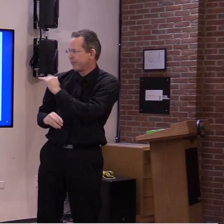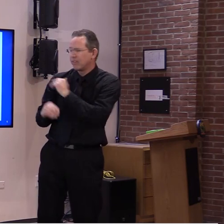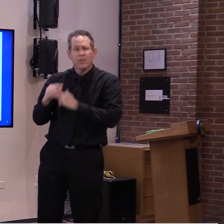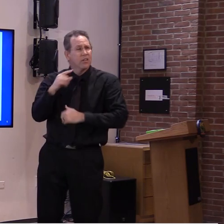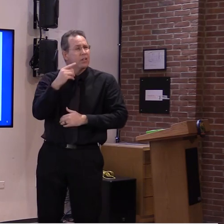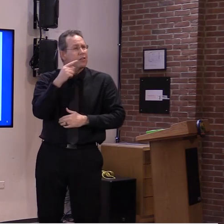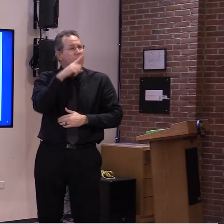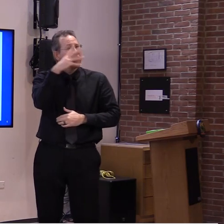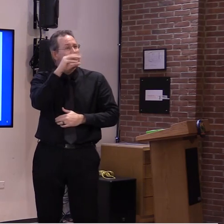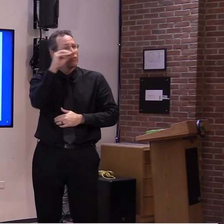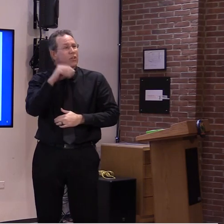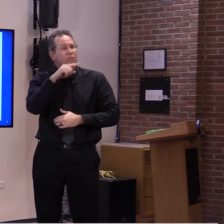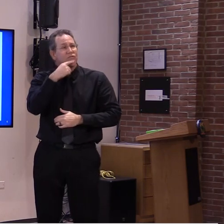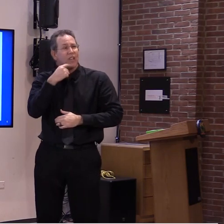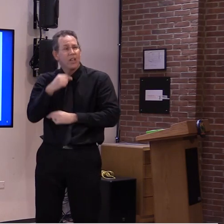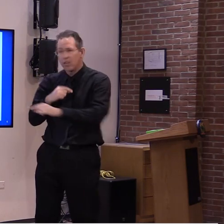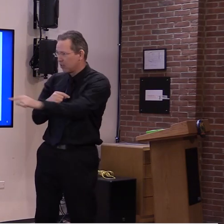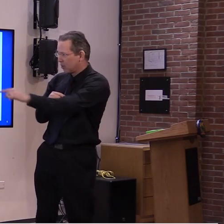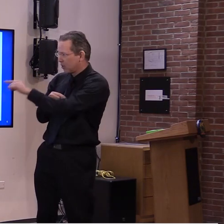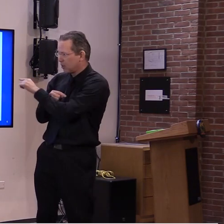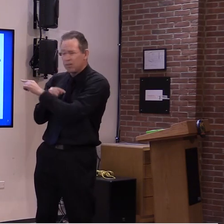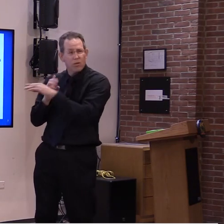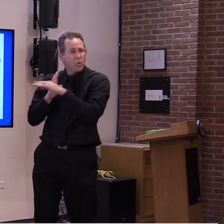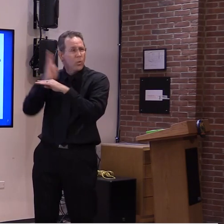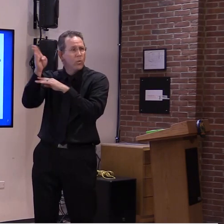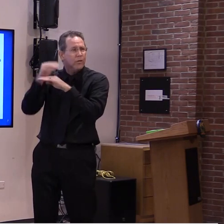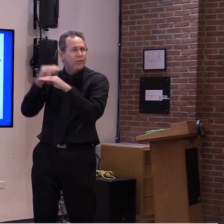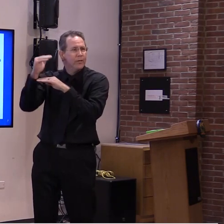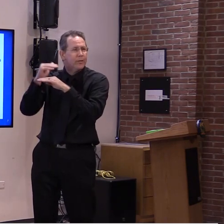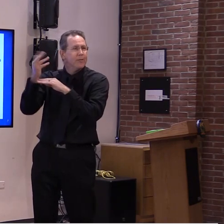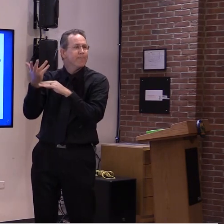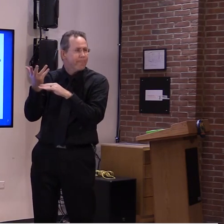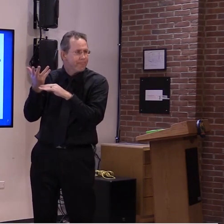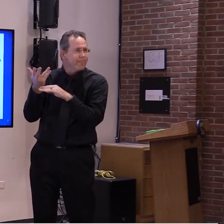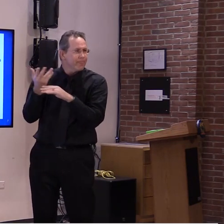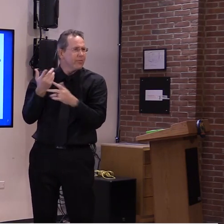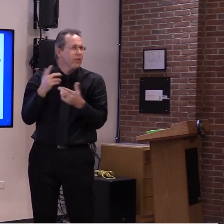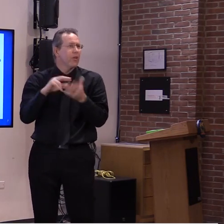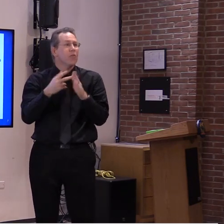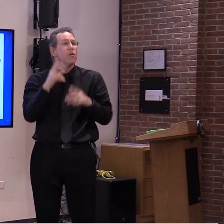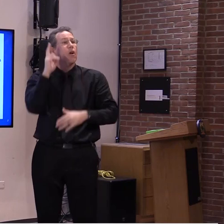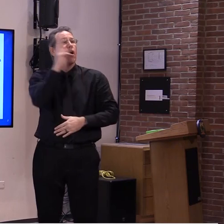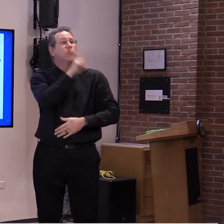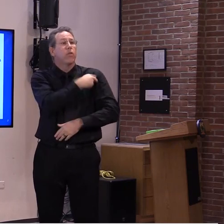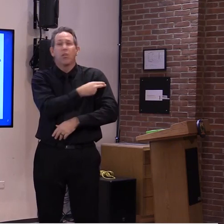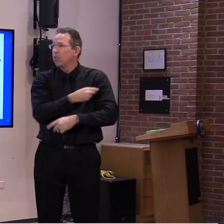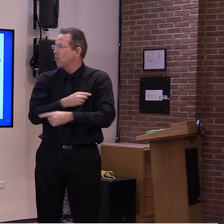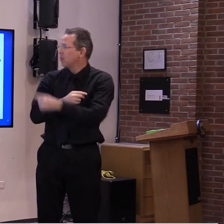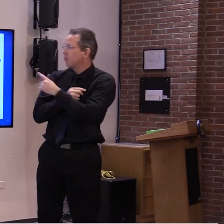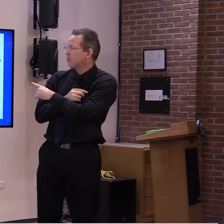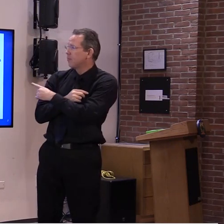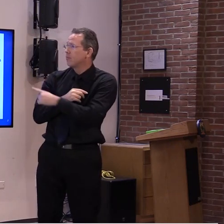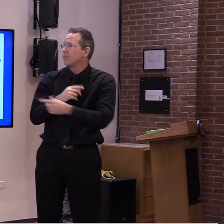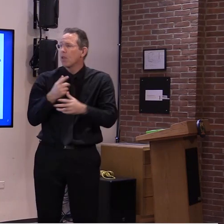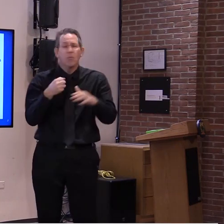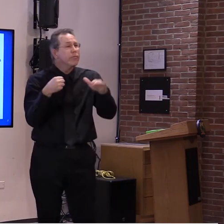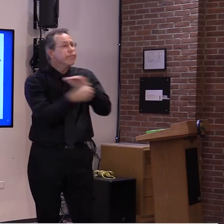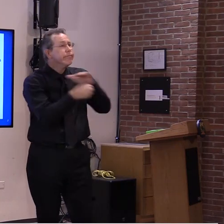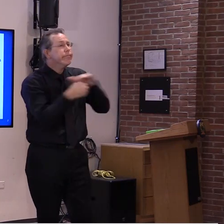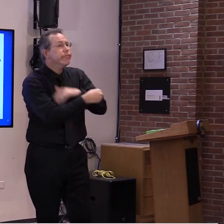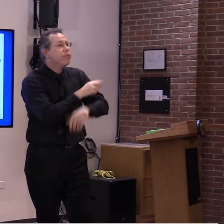Health Organization. Similarly, hospitalizations across the region are high and trending higher.